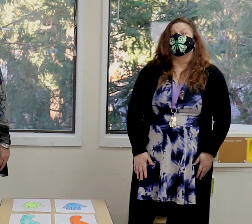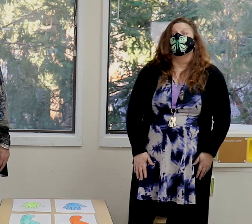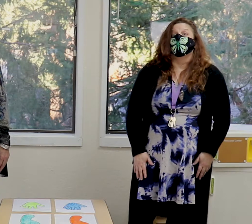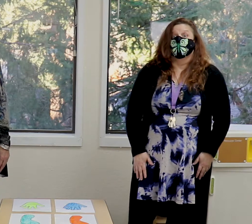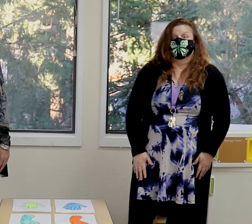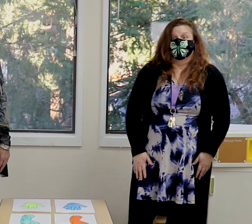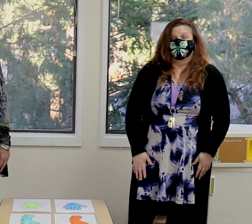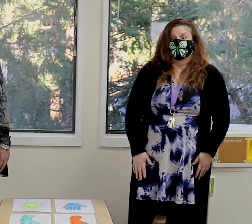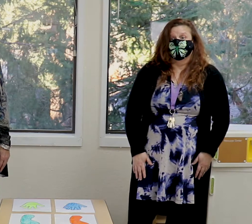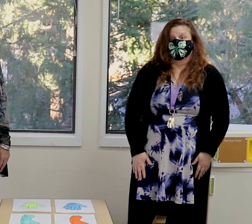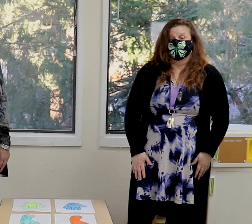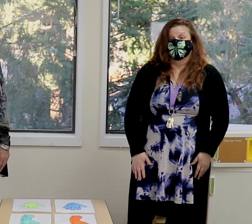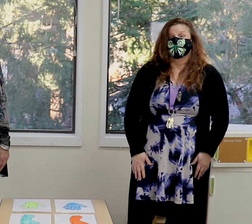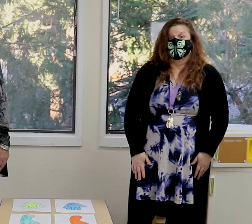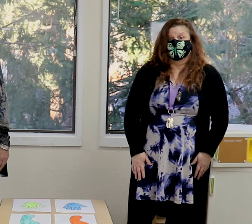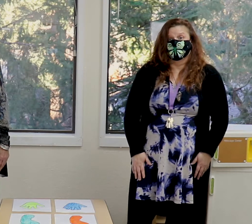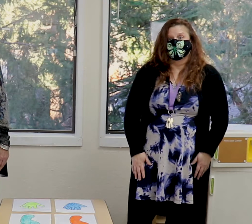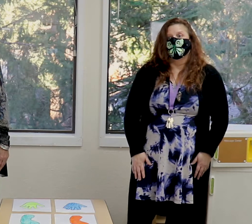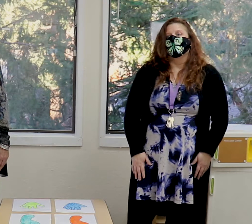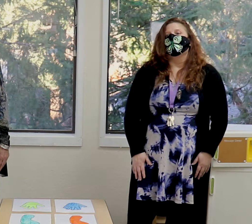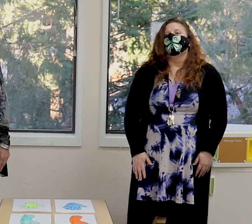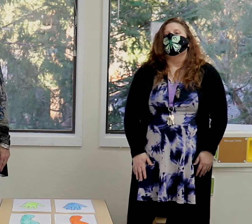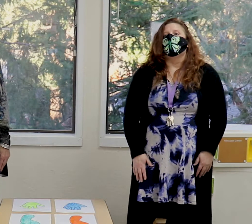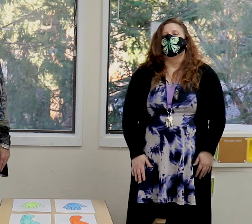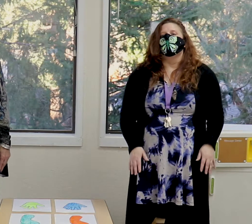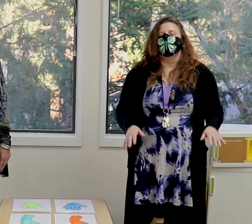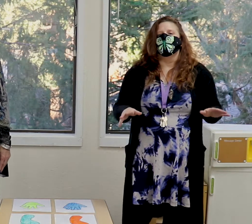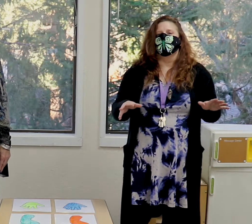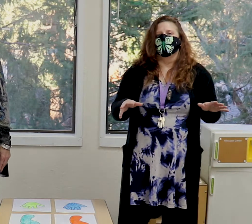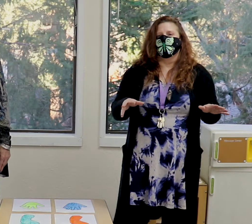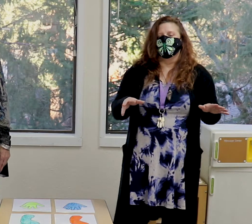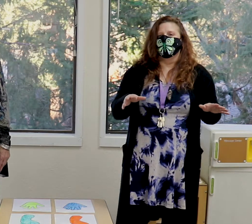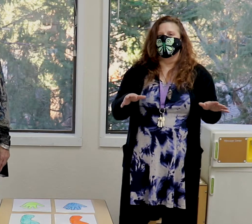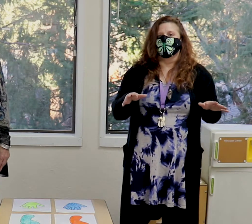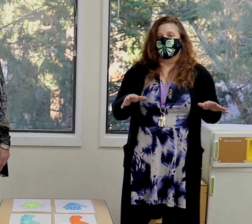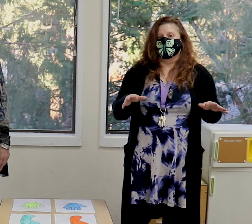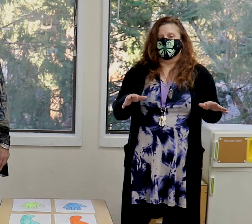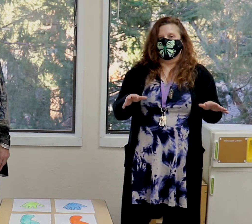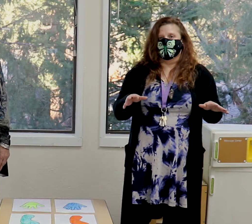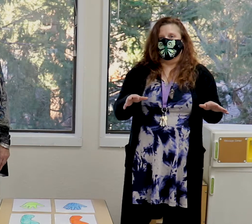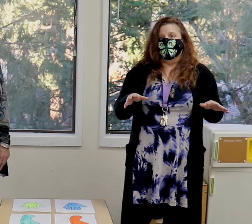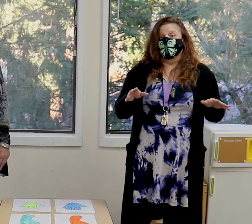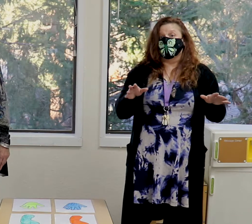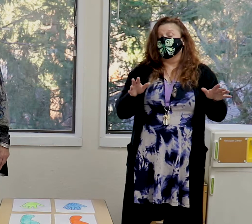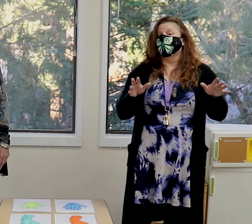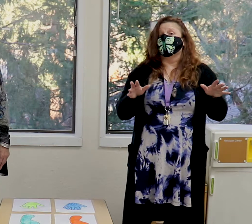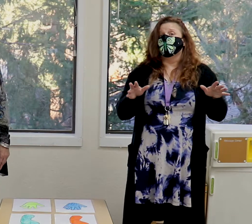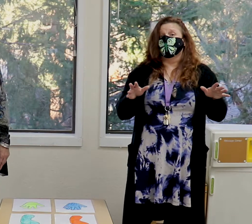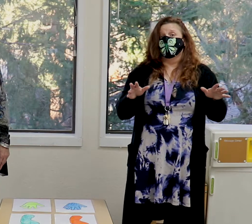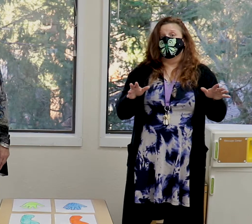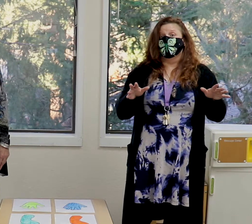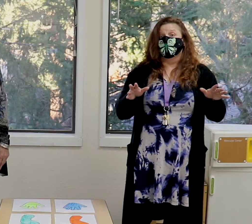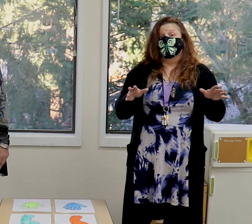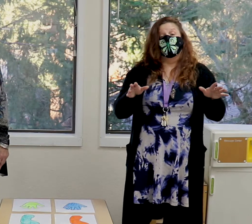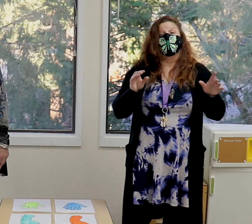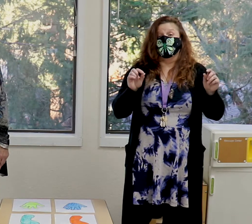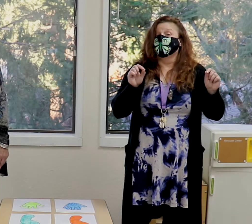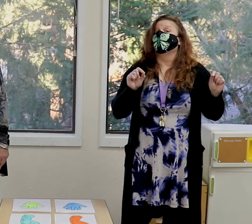all of you. For everybody, yes. And there's also, you can do miniature dance parties, which you only have 5-10 minutes, but you can get a